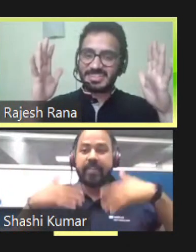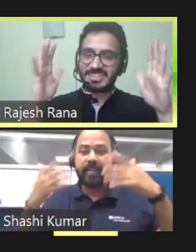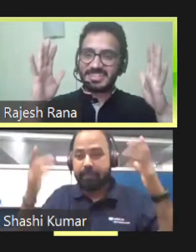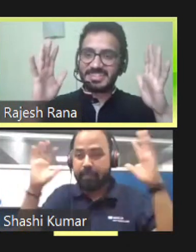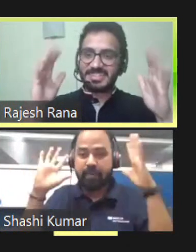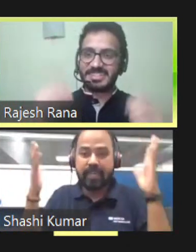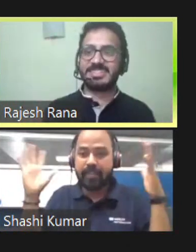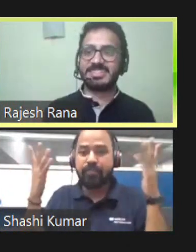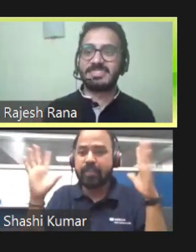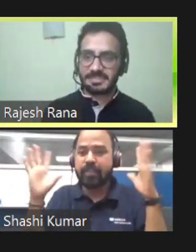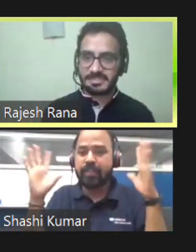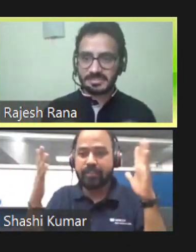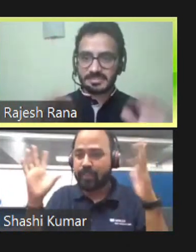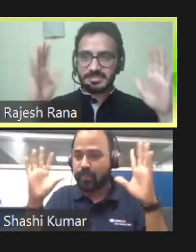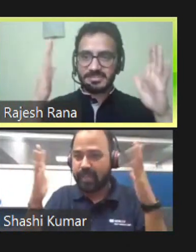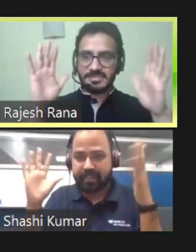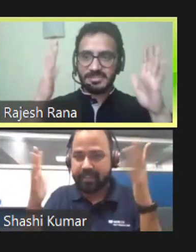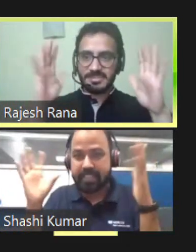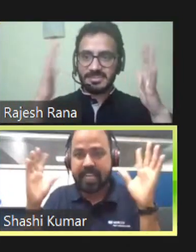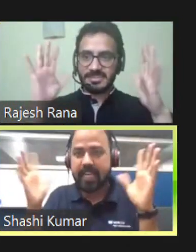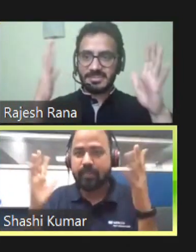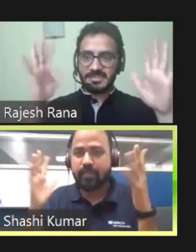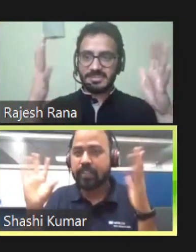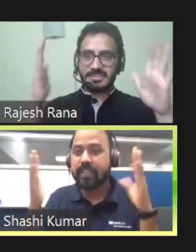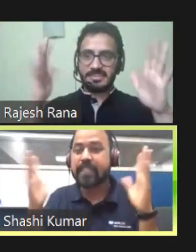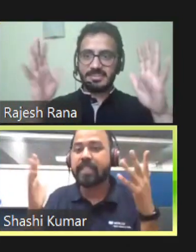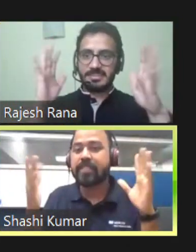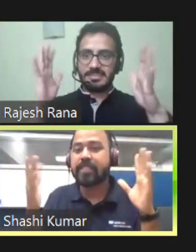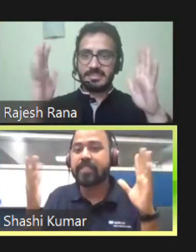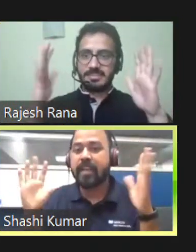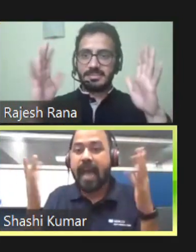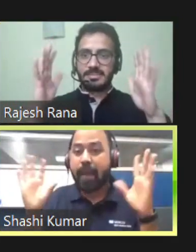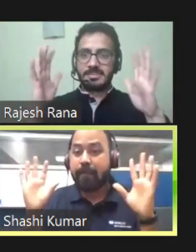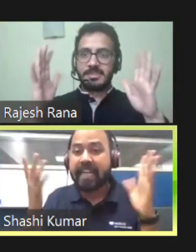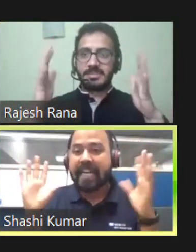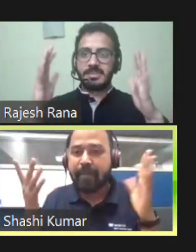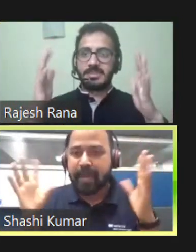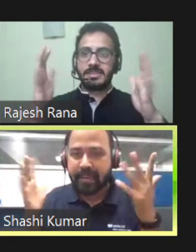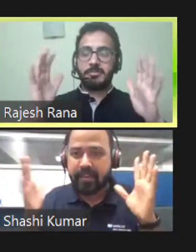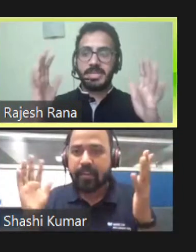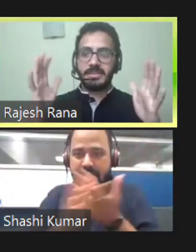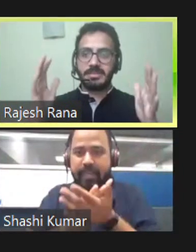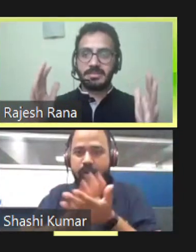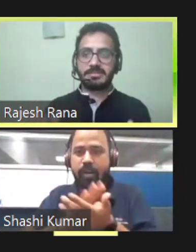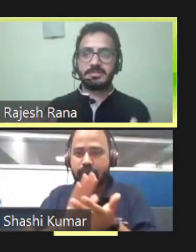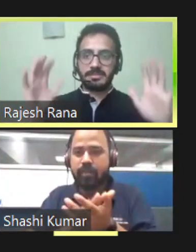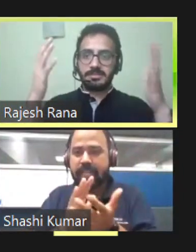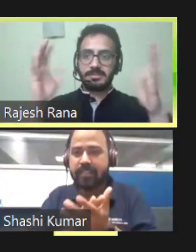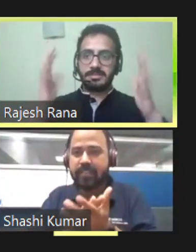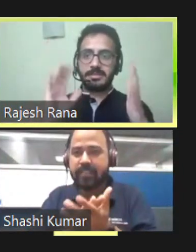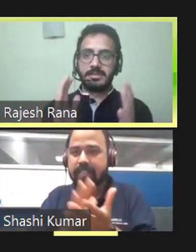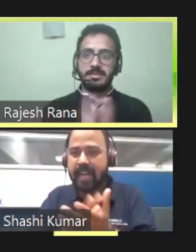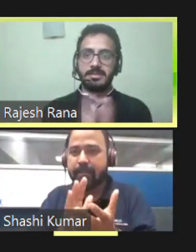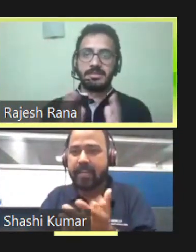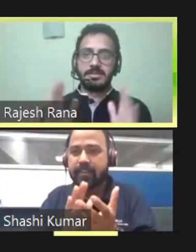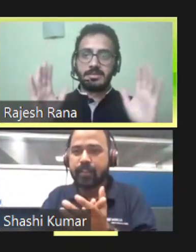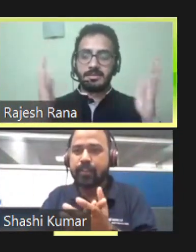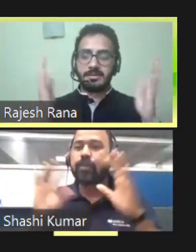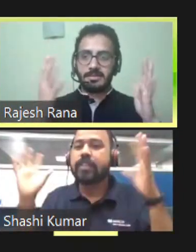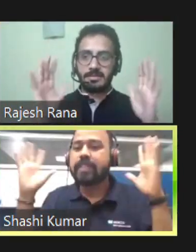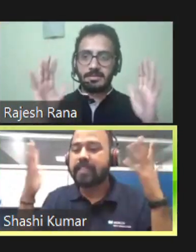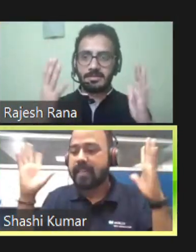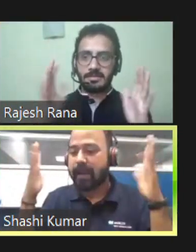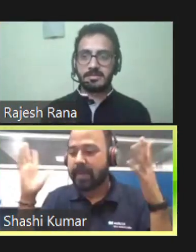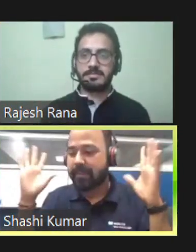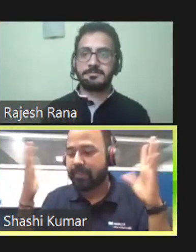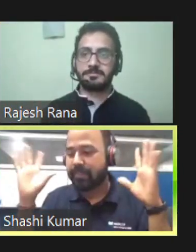clapping, when we are happy about it, so we do like this. In sign language, this means happy, clapping. Happy. Right? We all do like this, clapping. So,